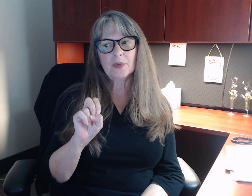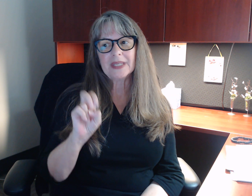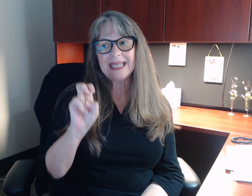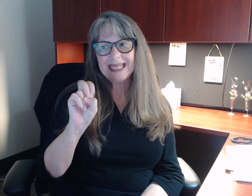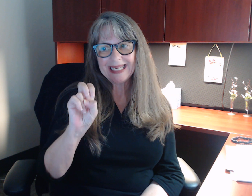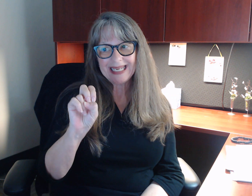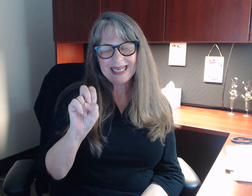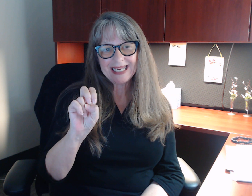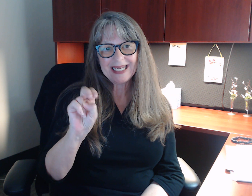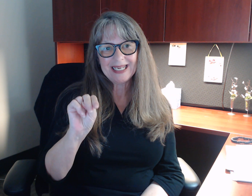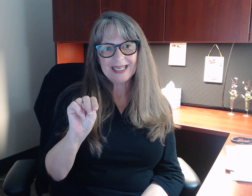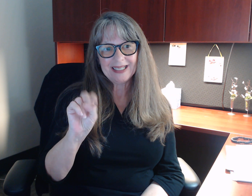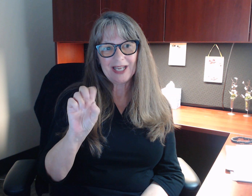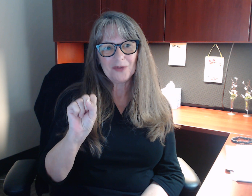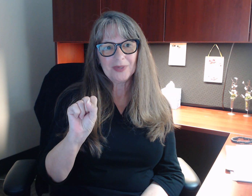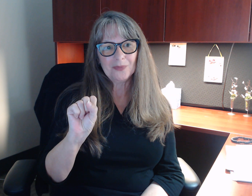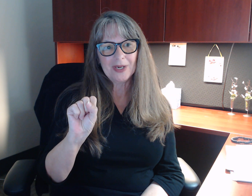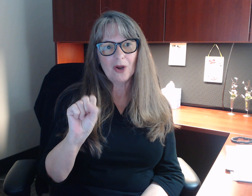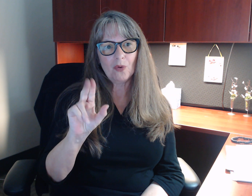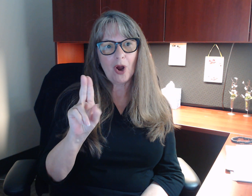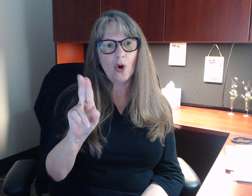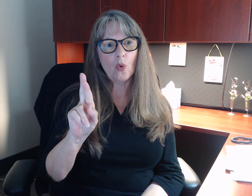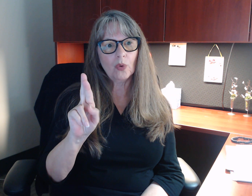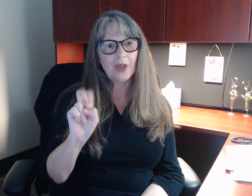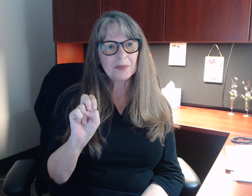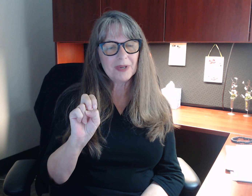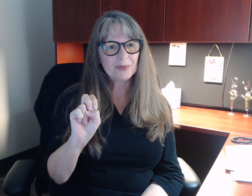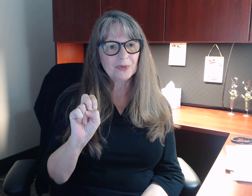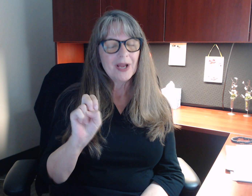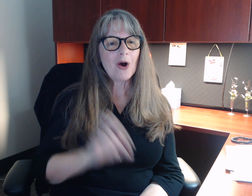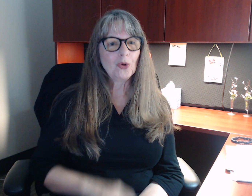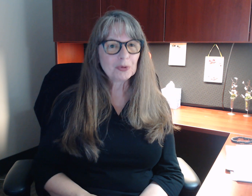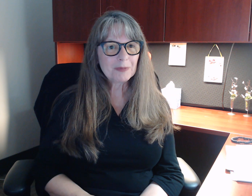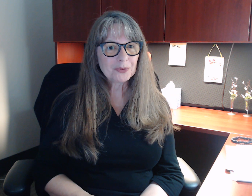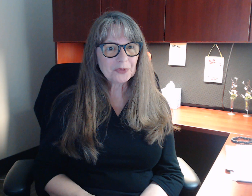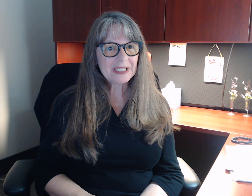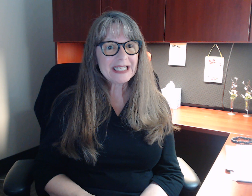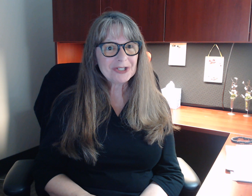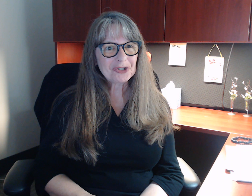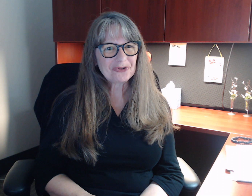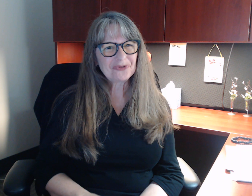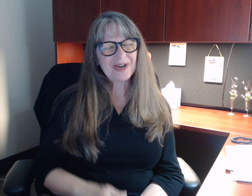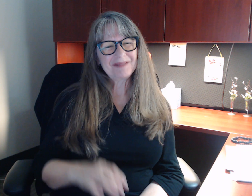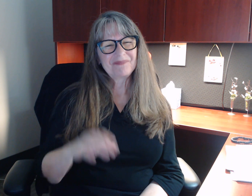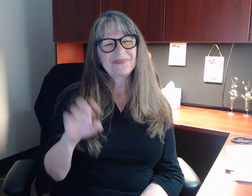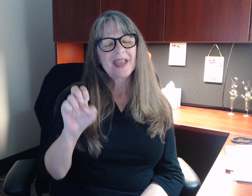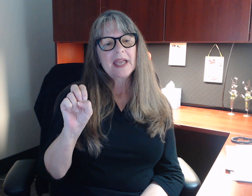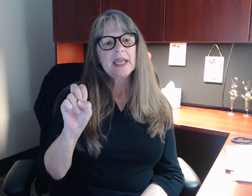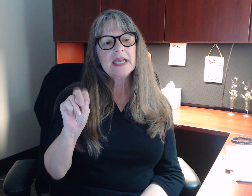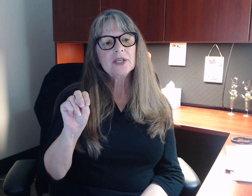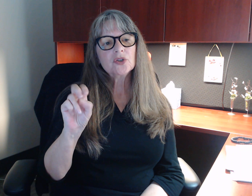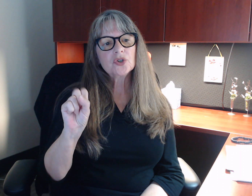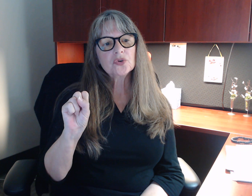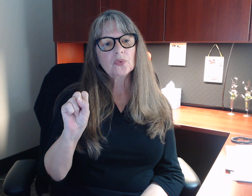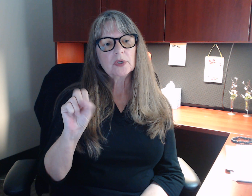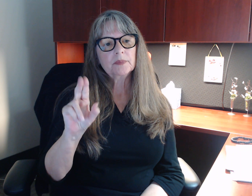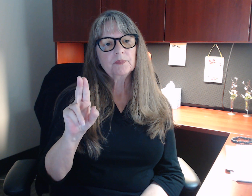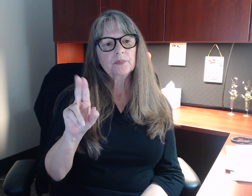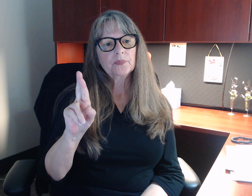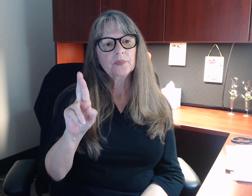the E-N. And we know, a lot of people, older people drink insure, right? Insure. And